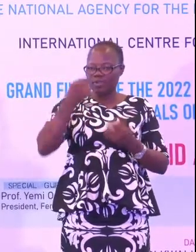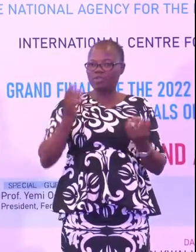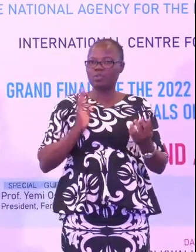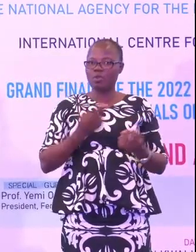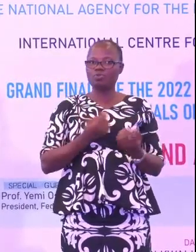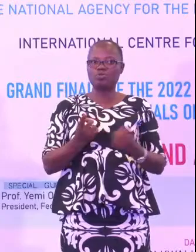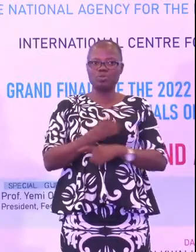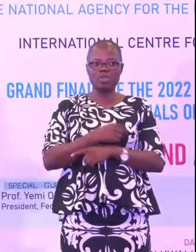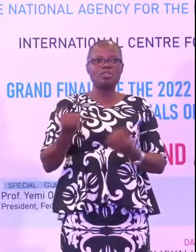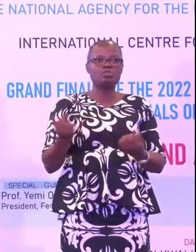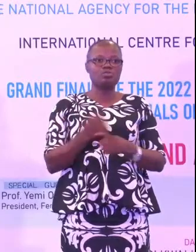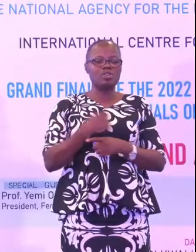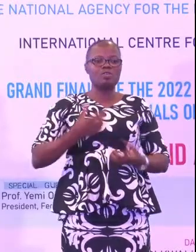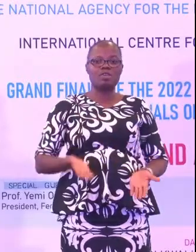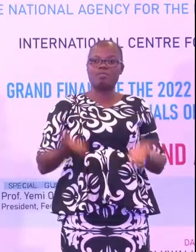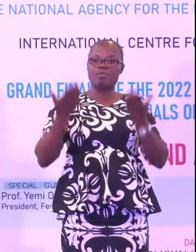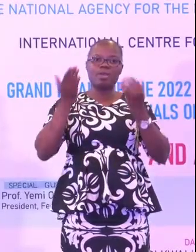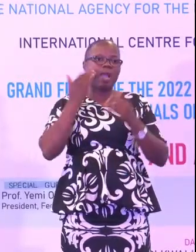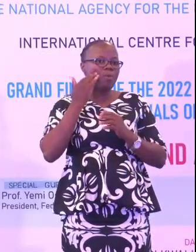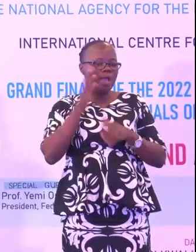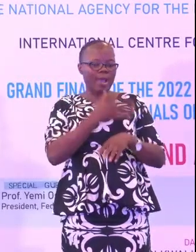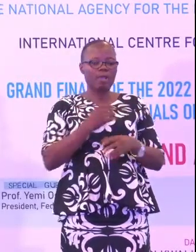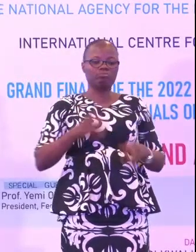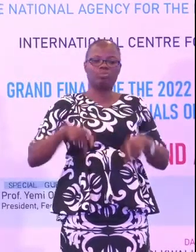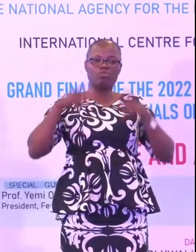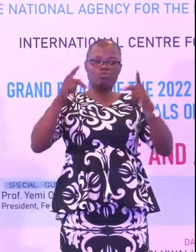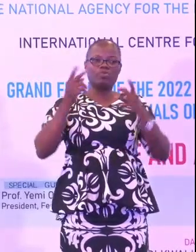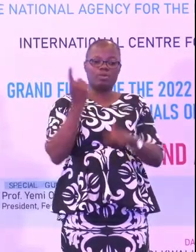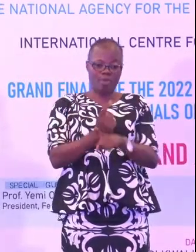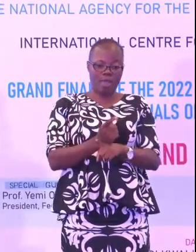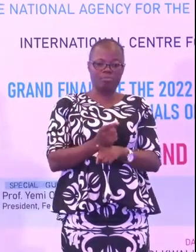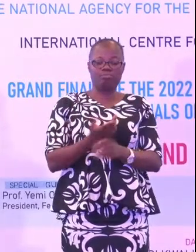we continue to raise awareness and promote the rights of victims.